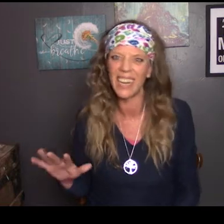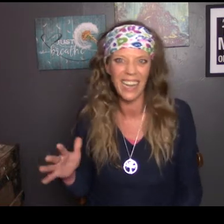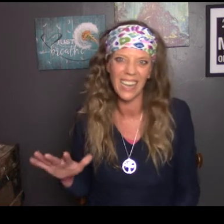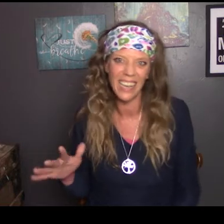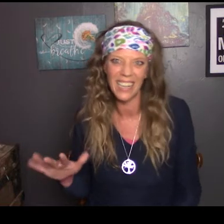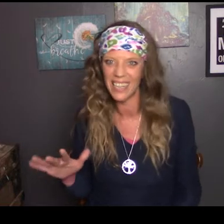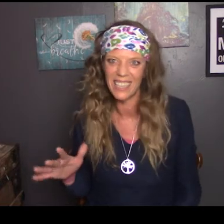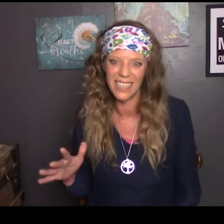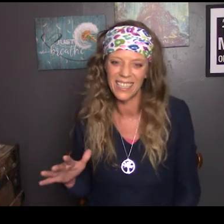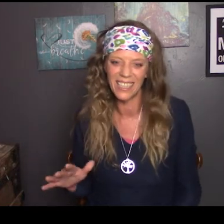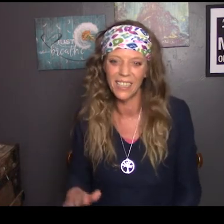And